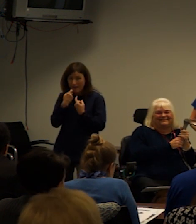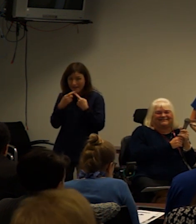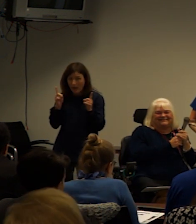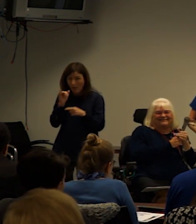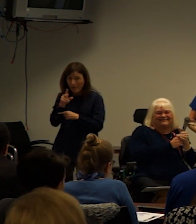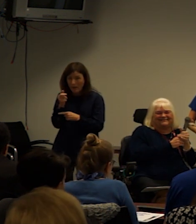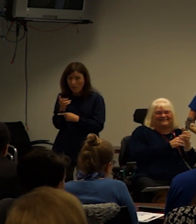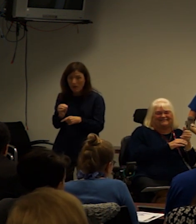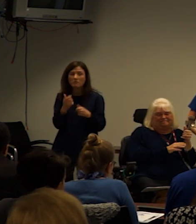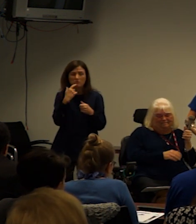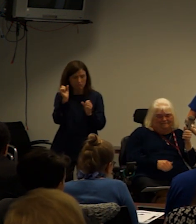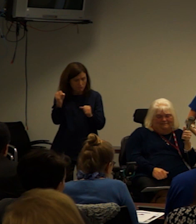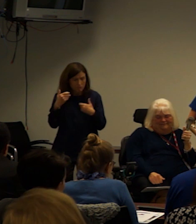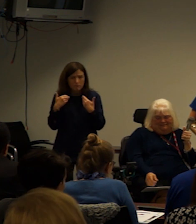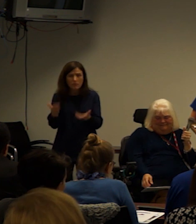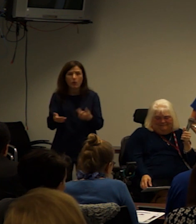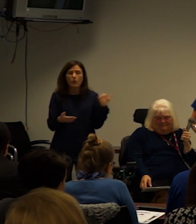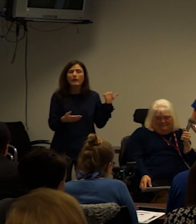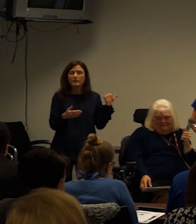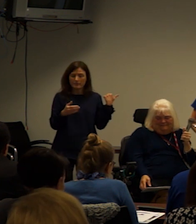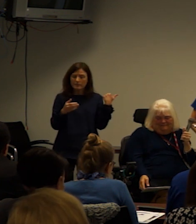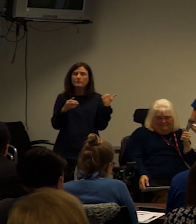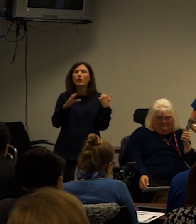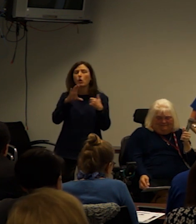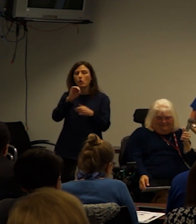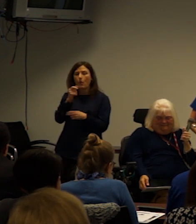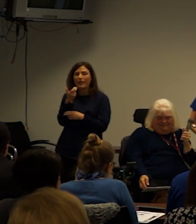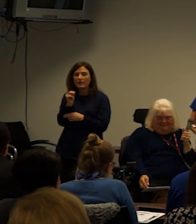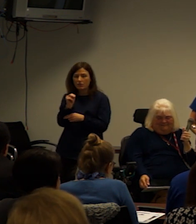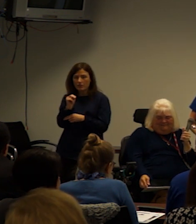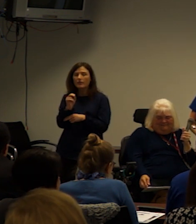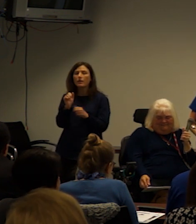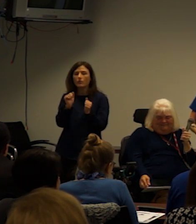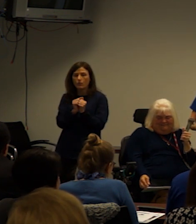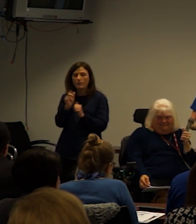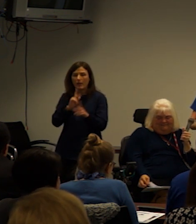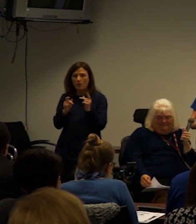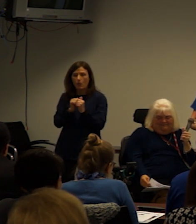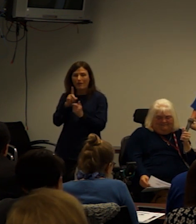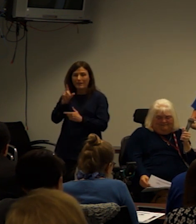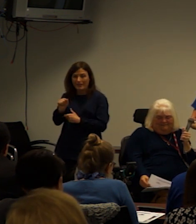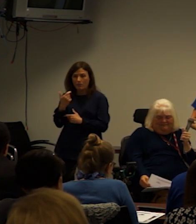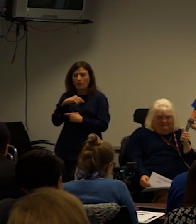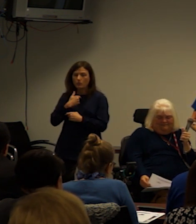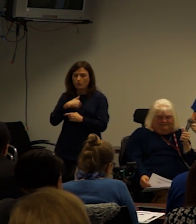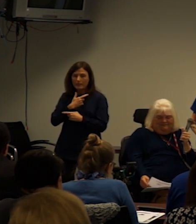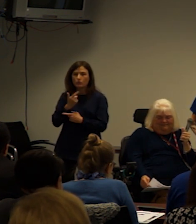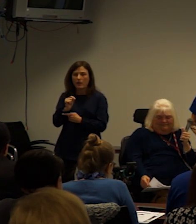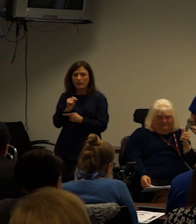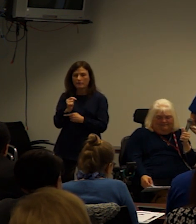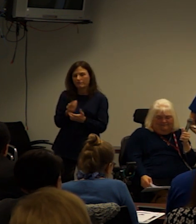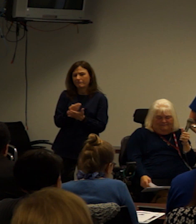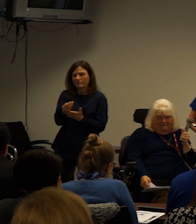With the help of the Coalition for Citizens with Disabilities, we are planning to purchase some very small, they're like